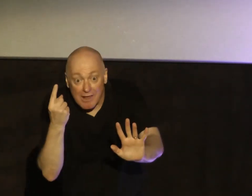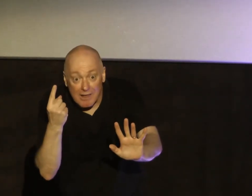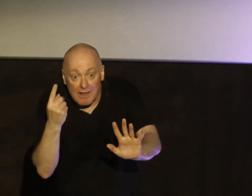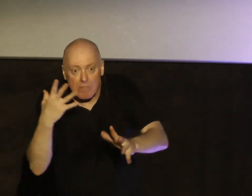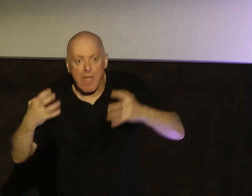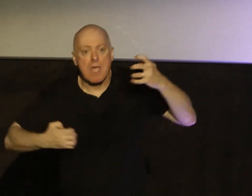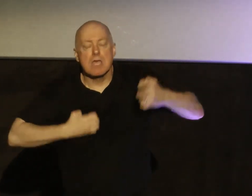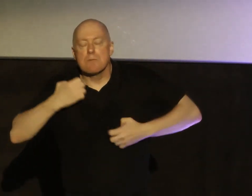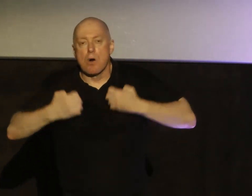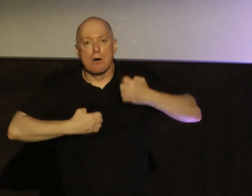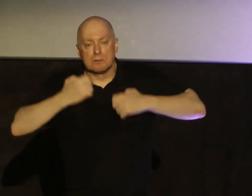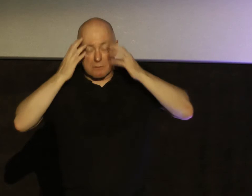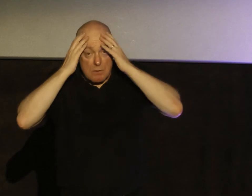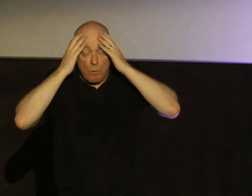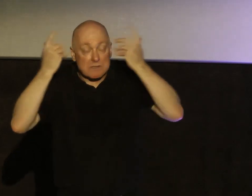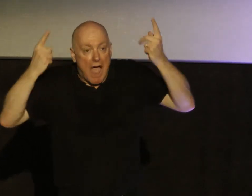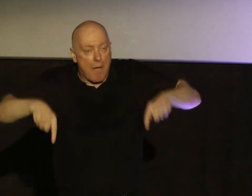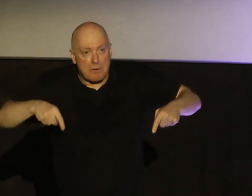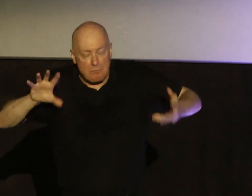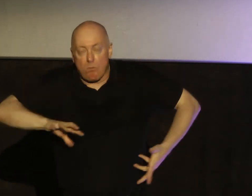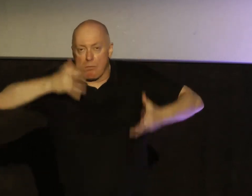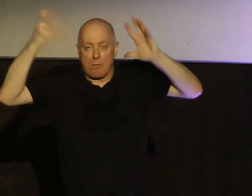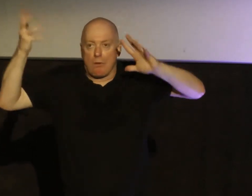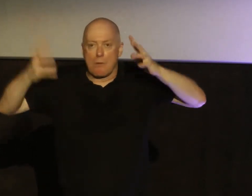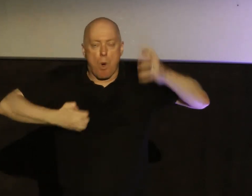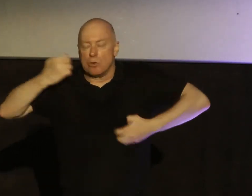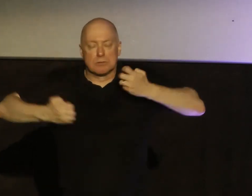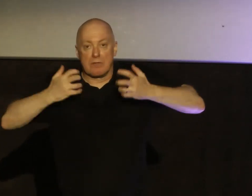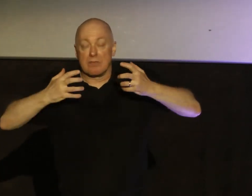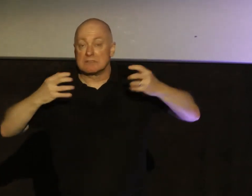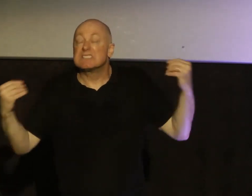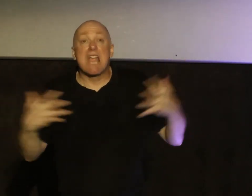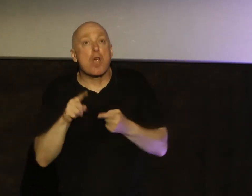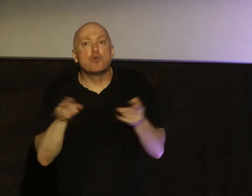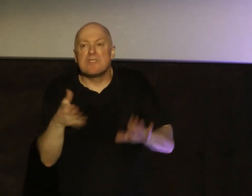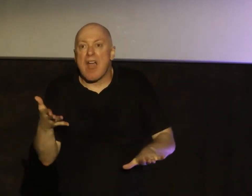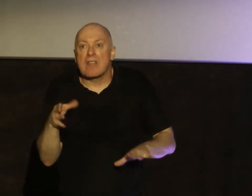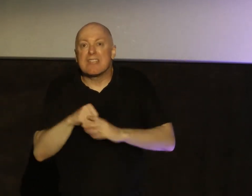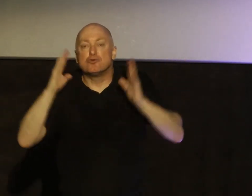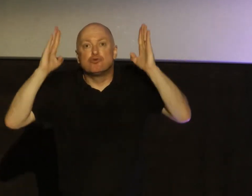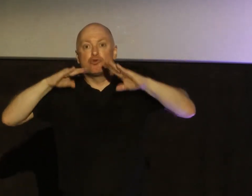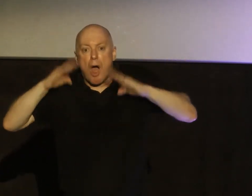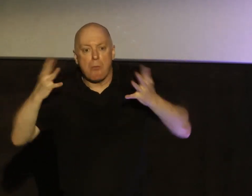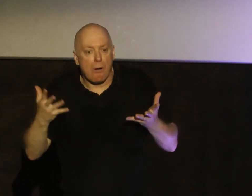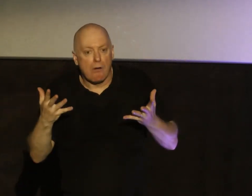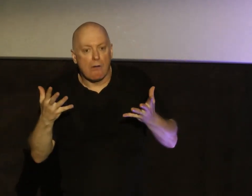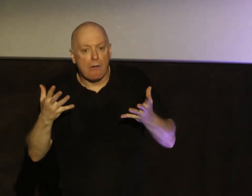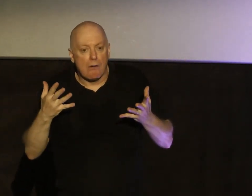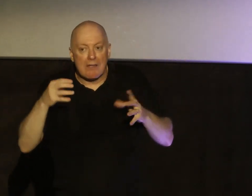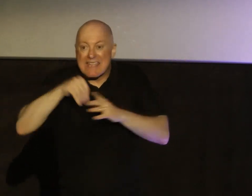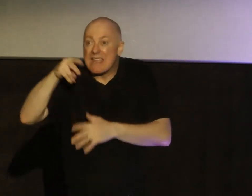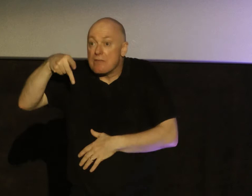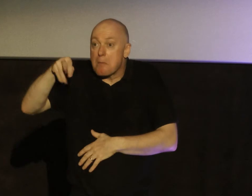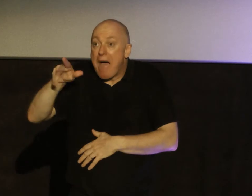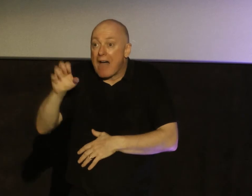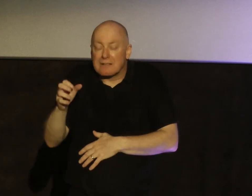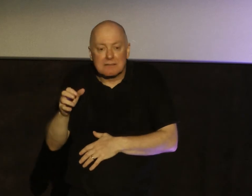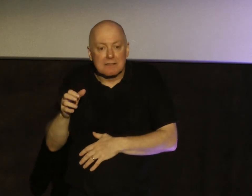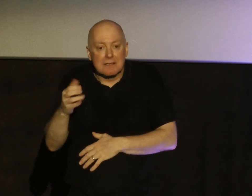emotionally reeling from what's going on here. They're terrified that they're in trouble in the palace. And now they're walking back, and